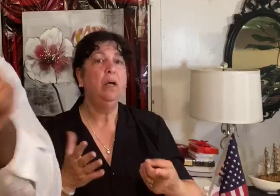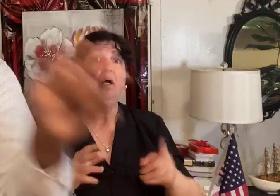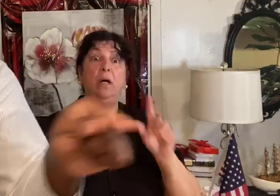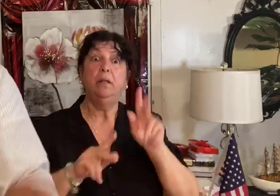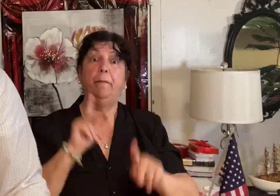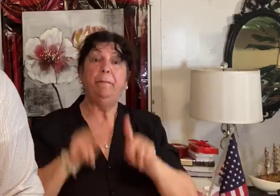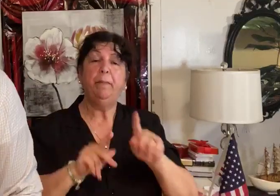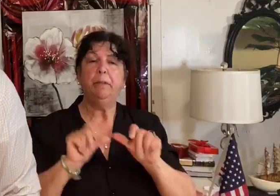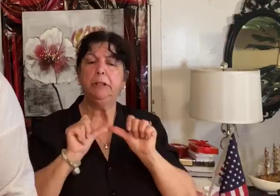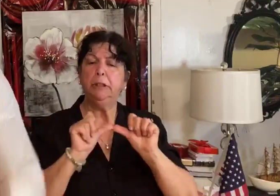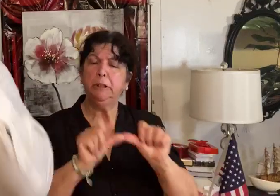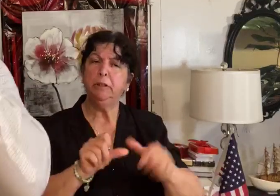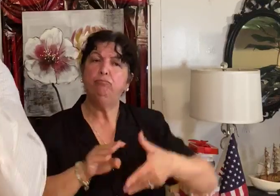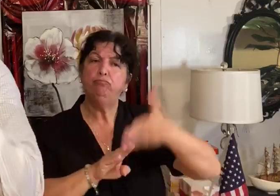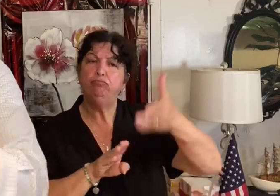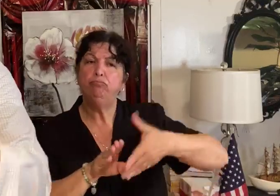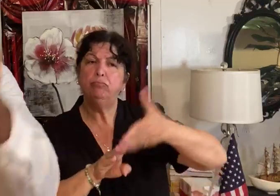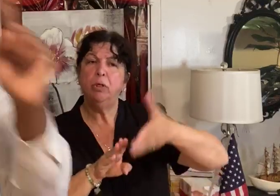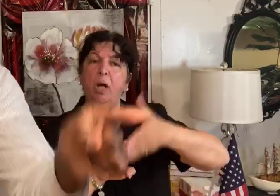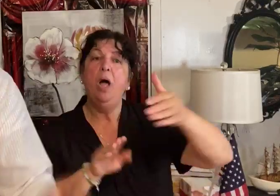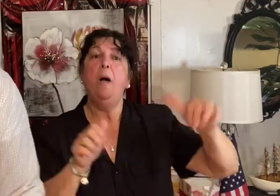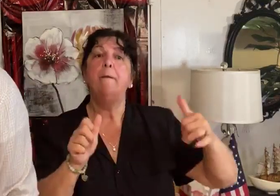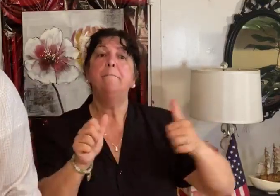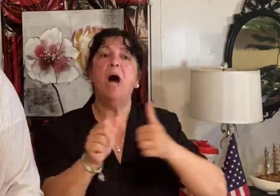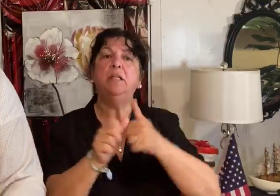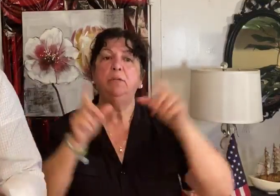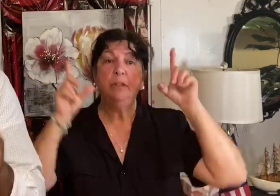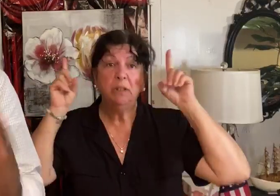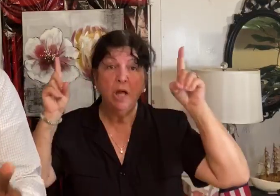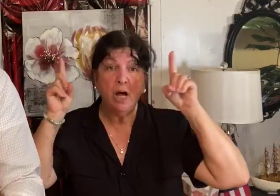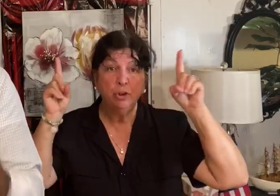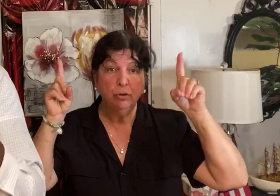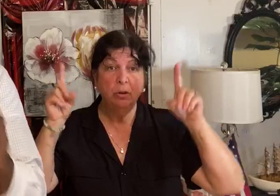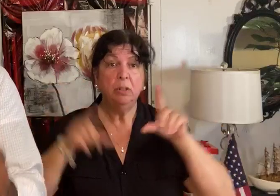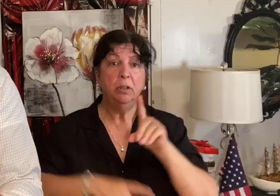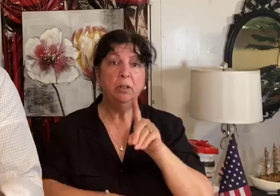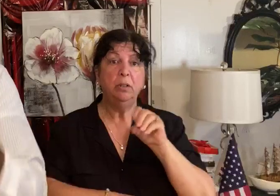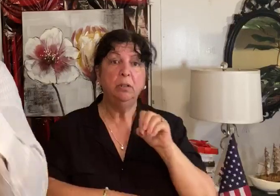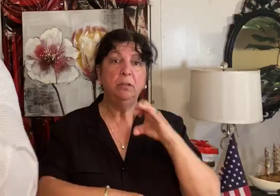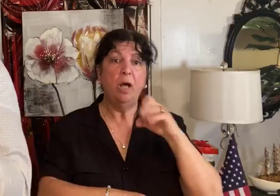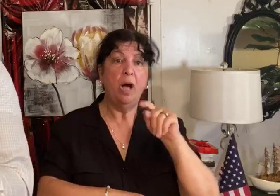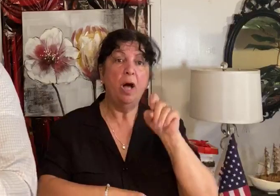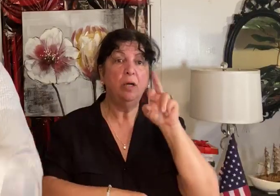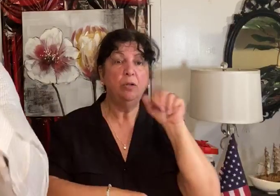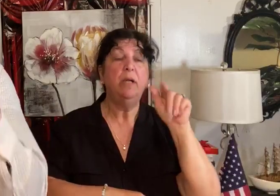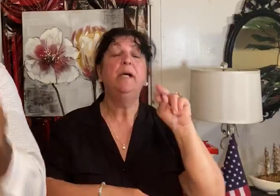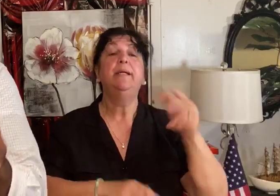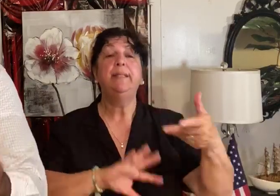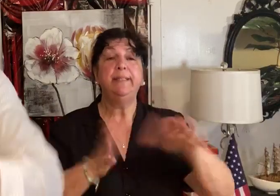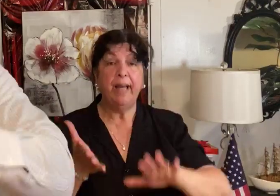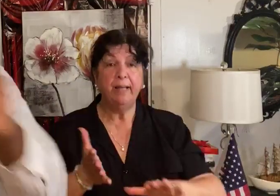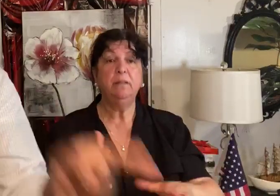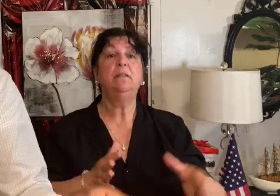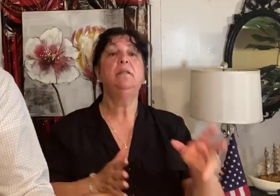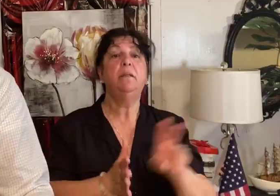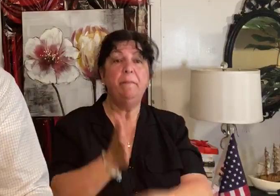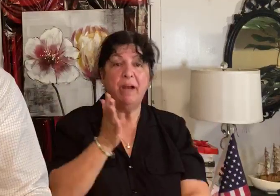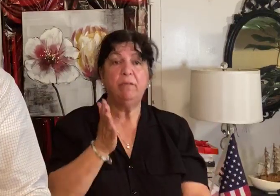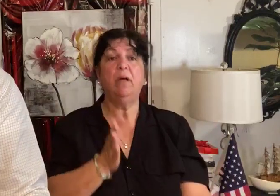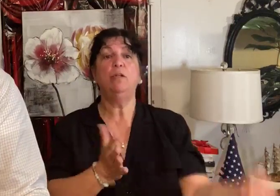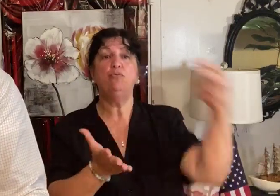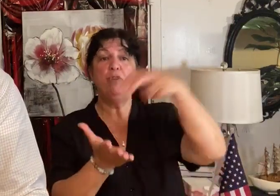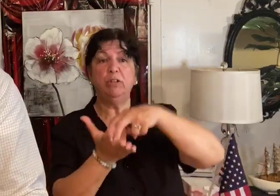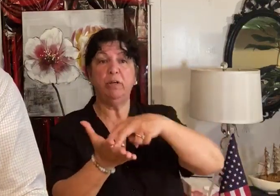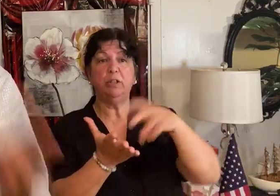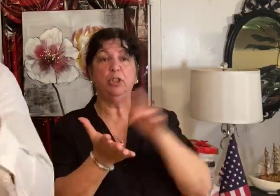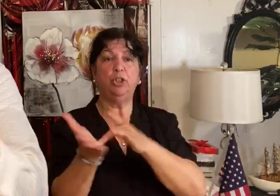continued steadfastly in what? The apostles' doctrine. The doctrine included the death, the burial, and resurrection